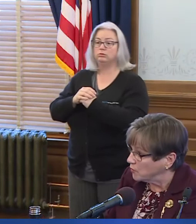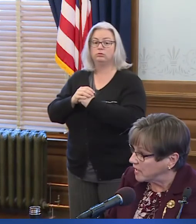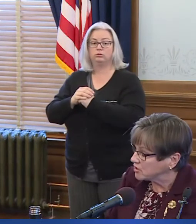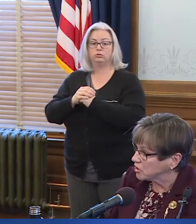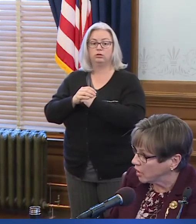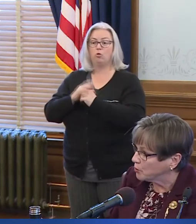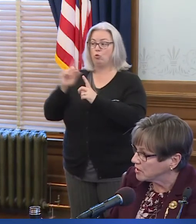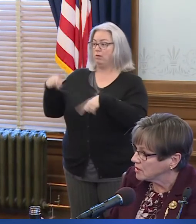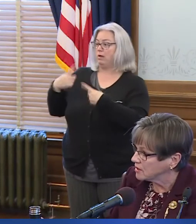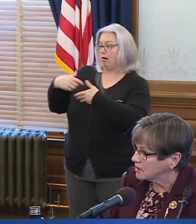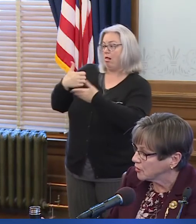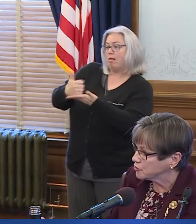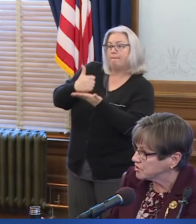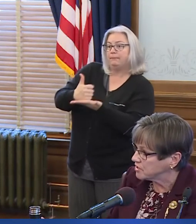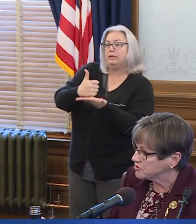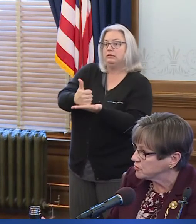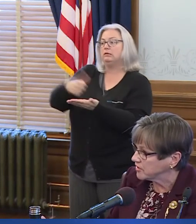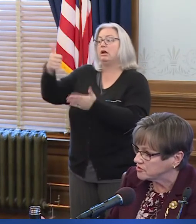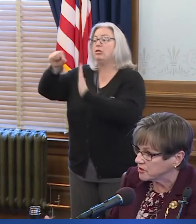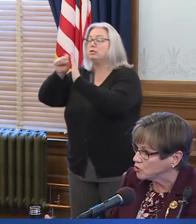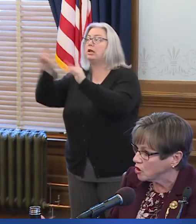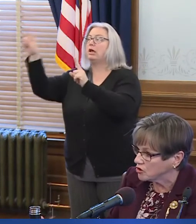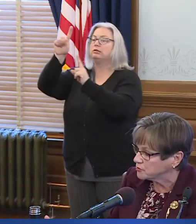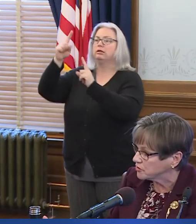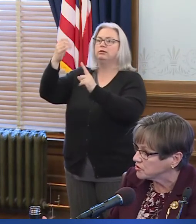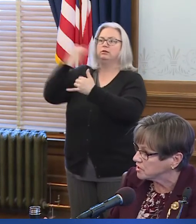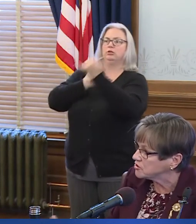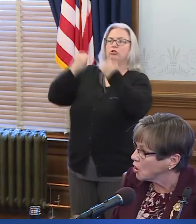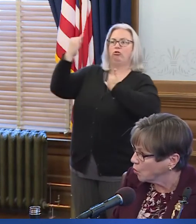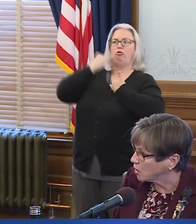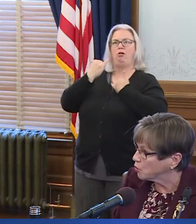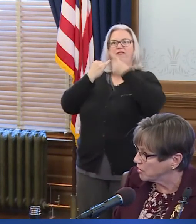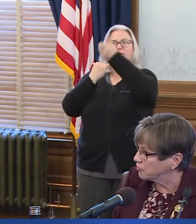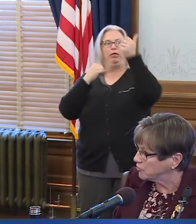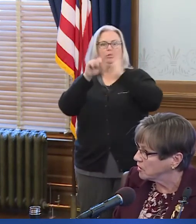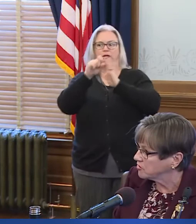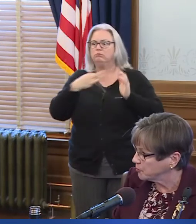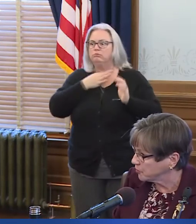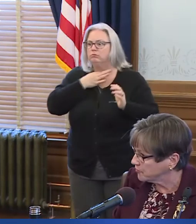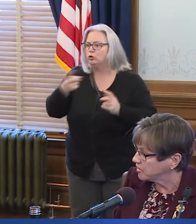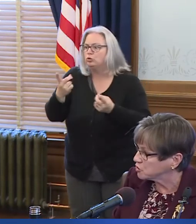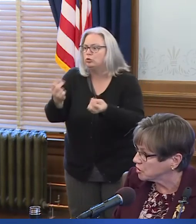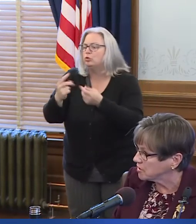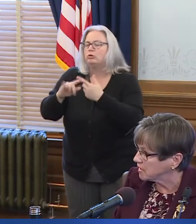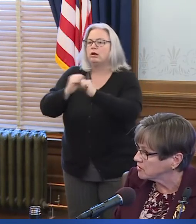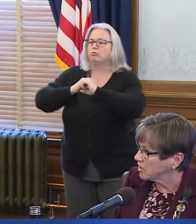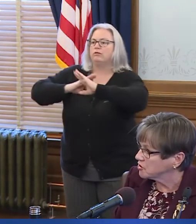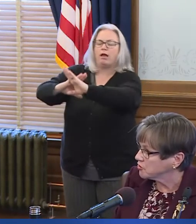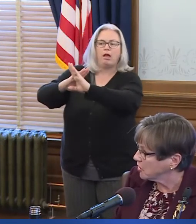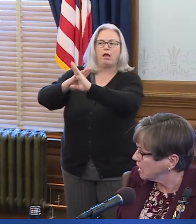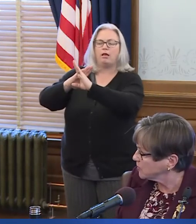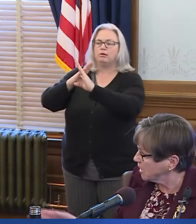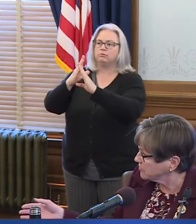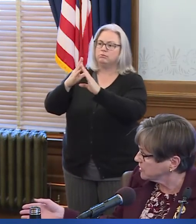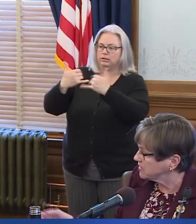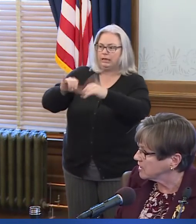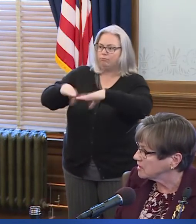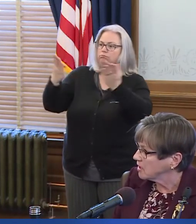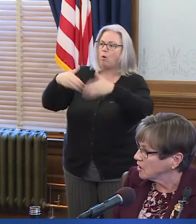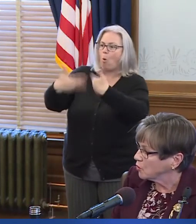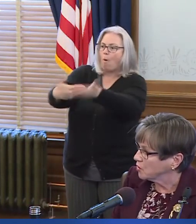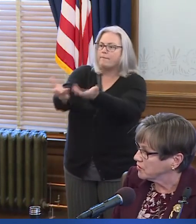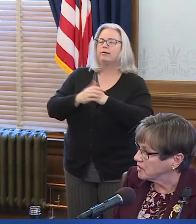And we've been actually helping other states. We've had several calls from other states. What did we do to prevent shutdown? So I'm